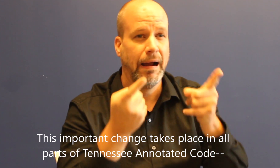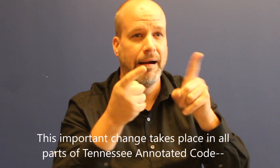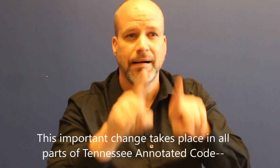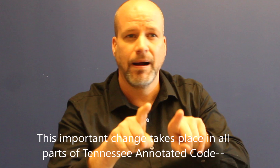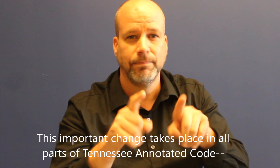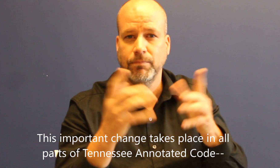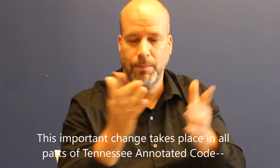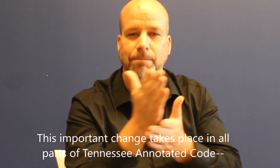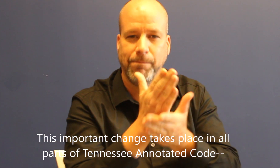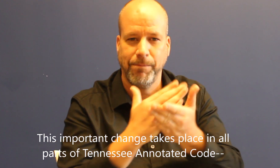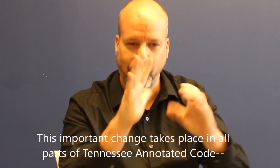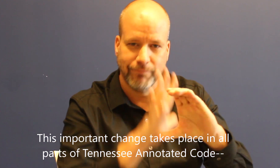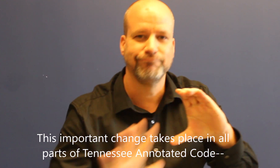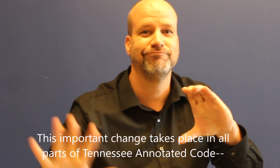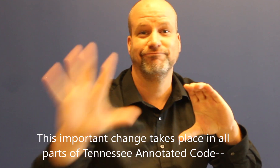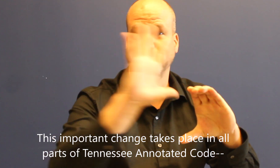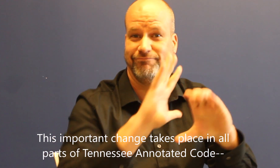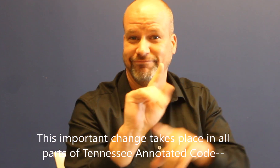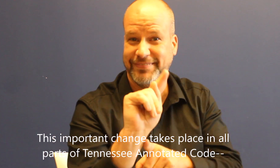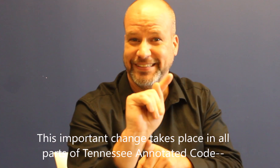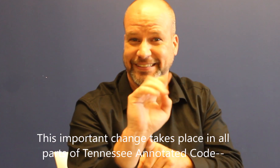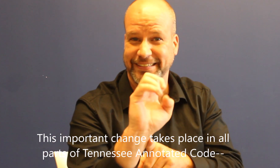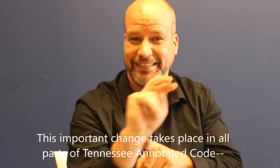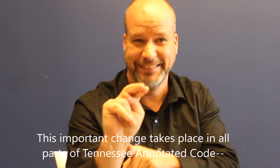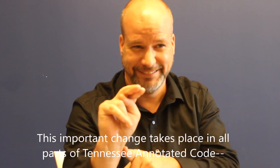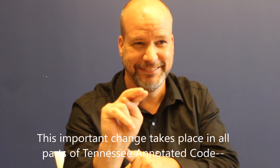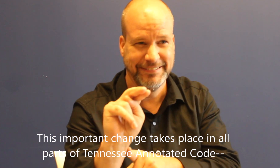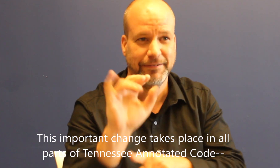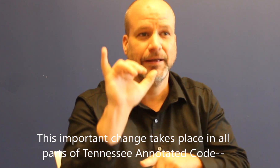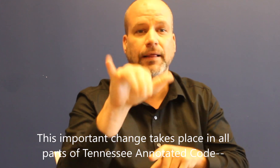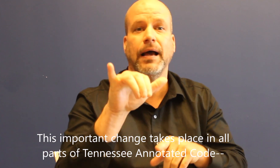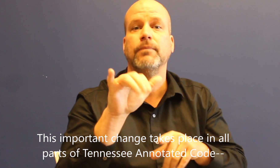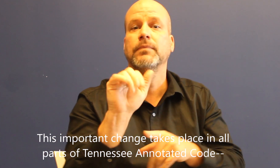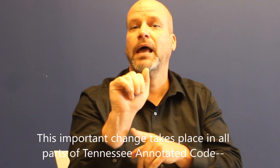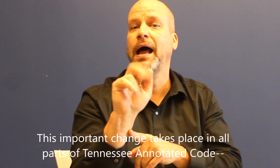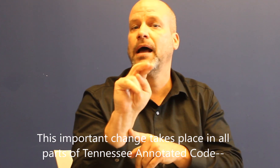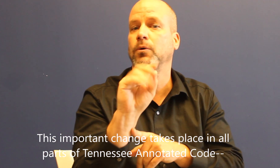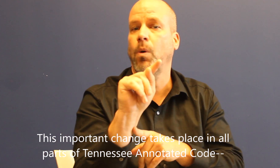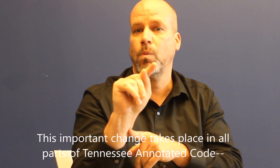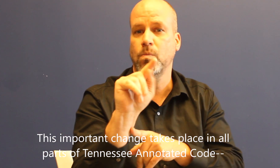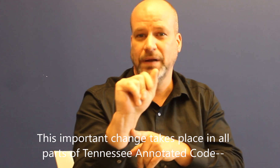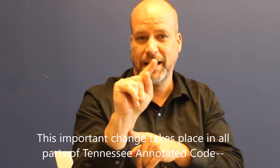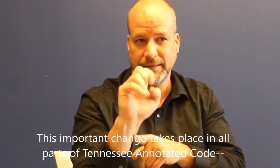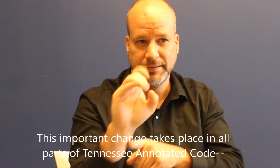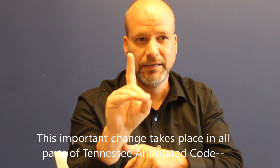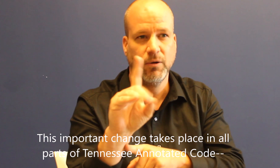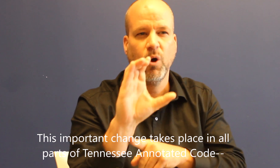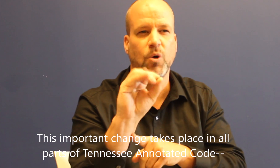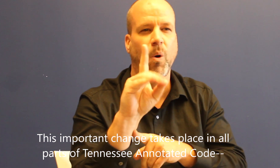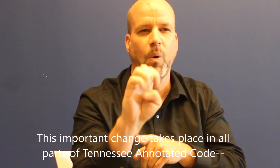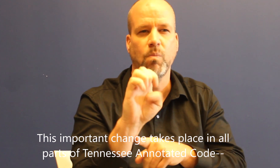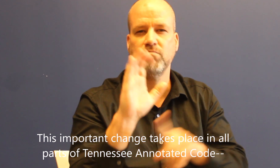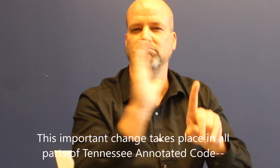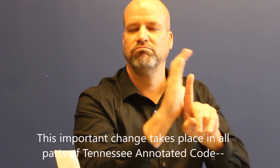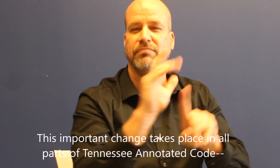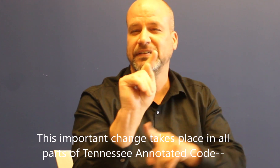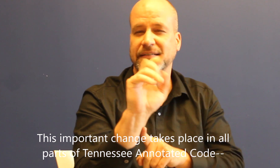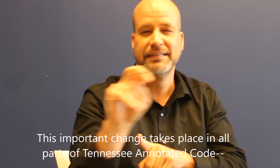This important change takes place in all parts of the Tennessee Annotated